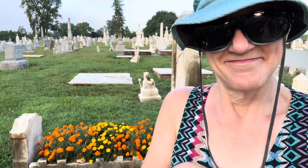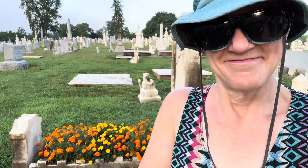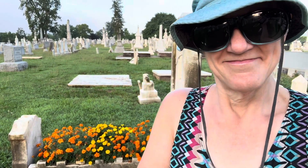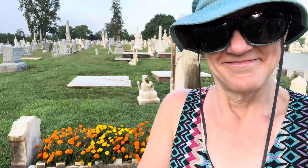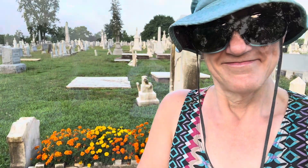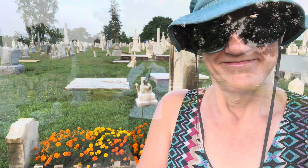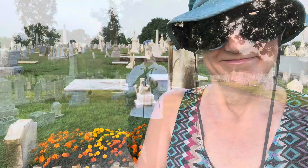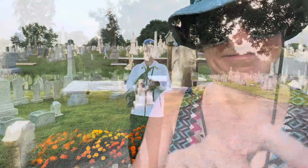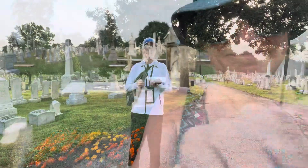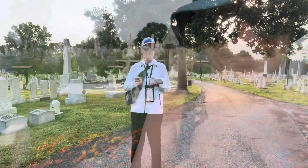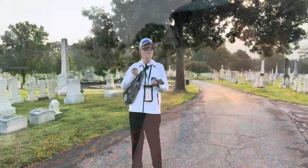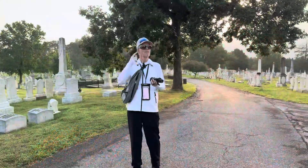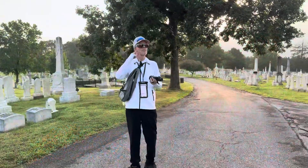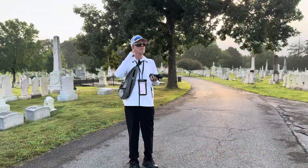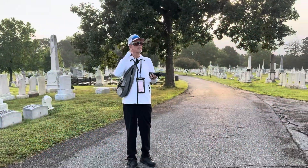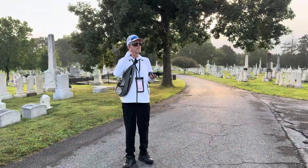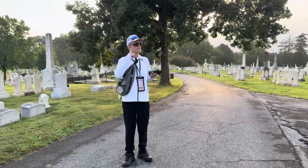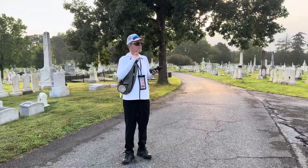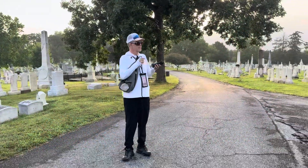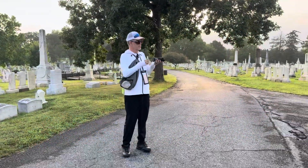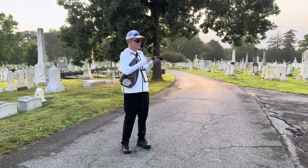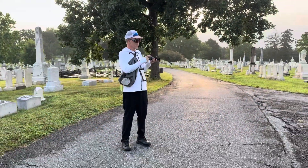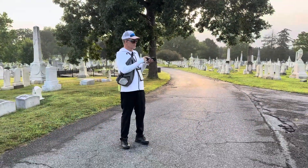side walls anymore. Isn't it beautiful?